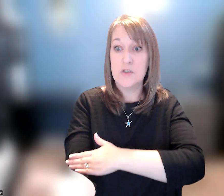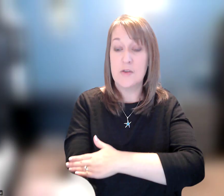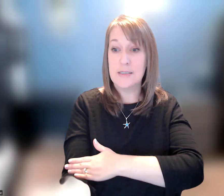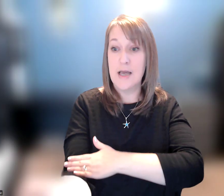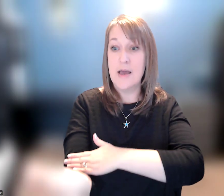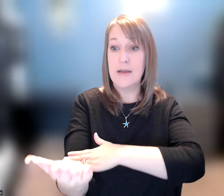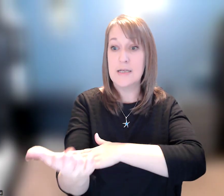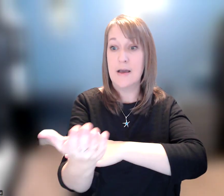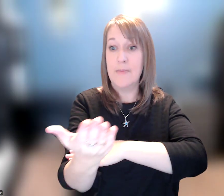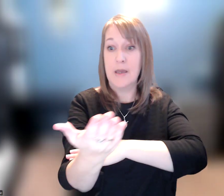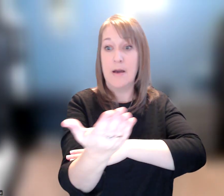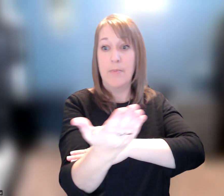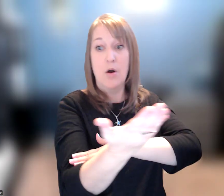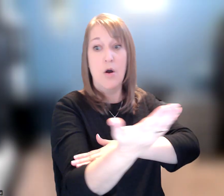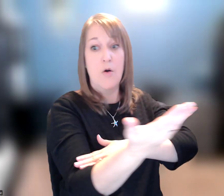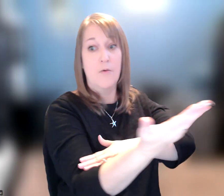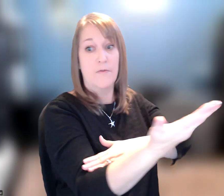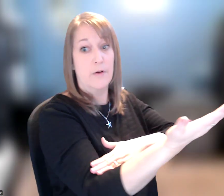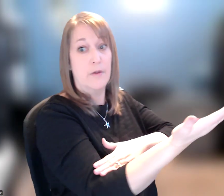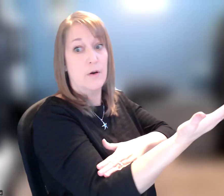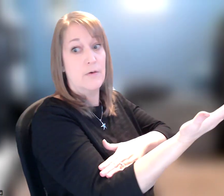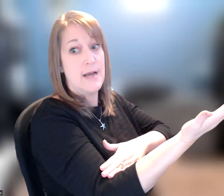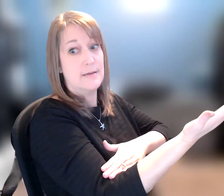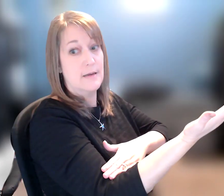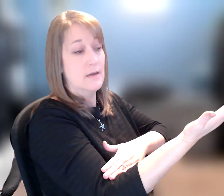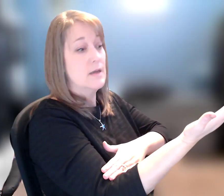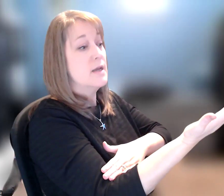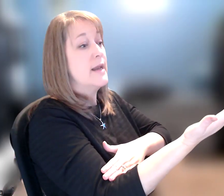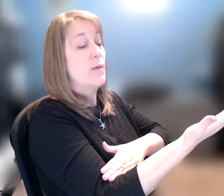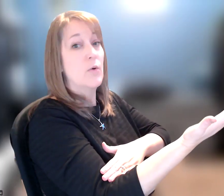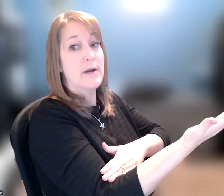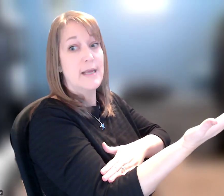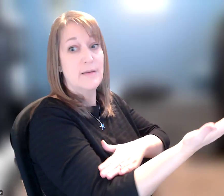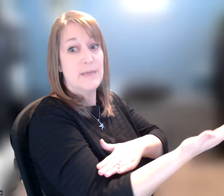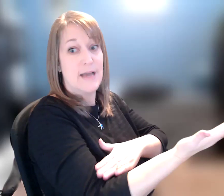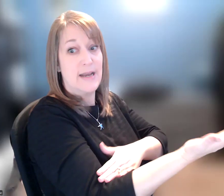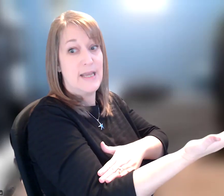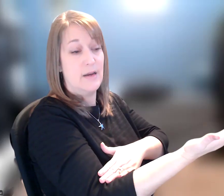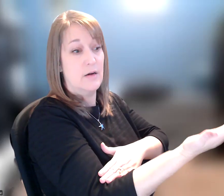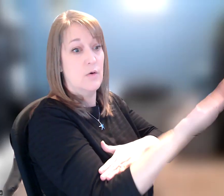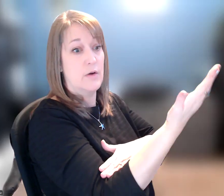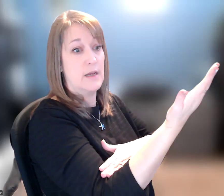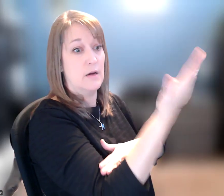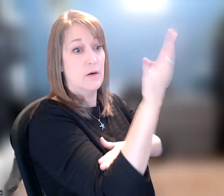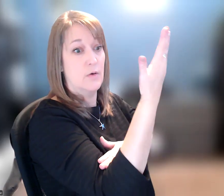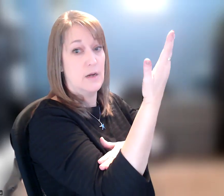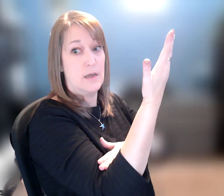the sun is coming up over the horizon. Now, morning can be signed here or here or